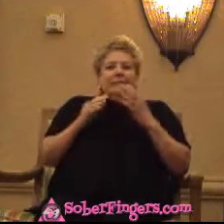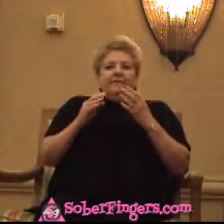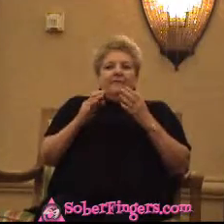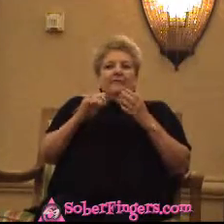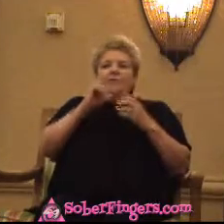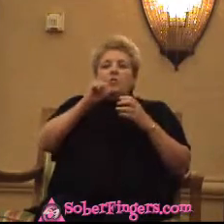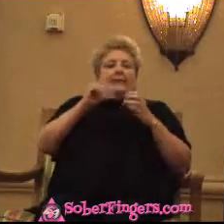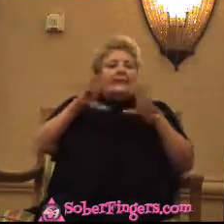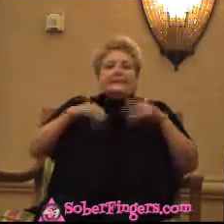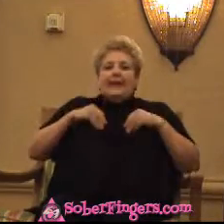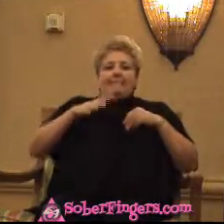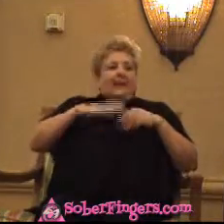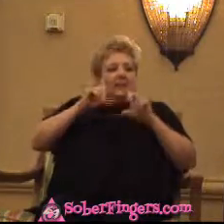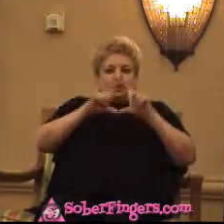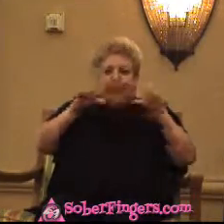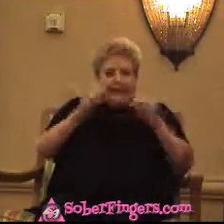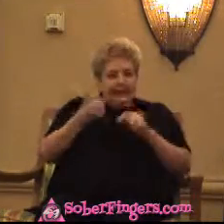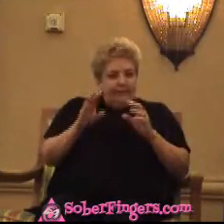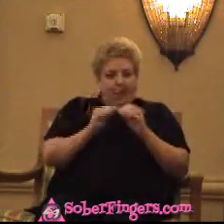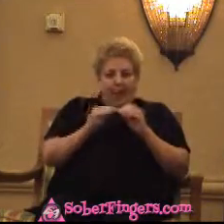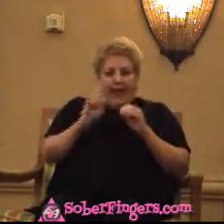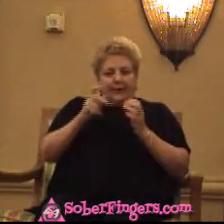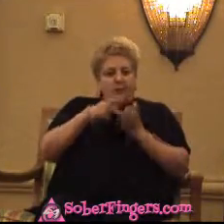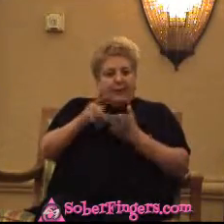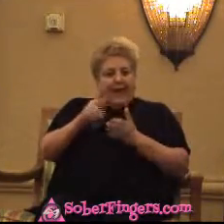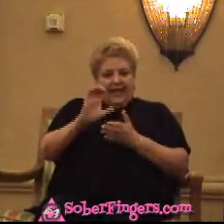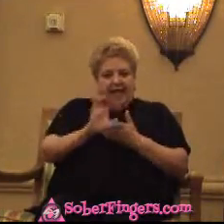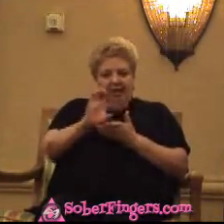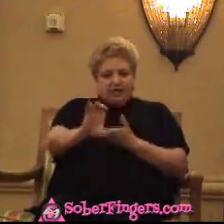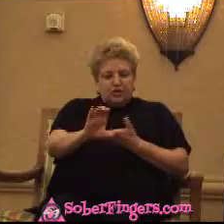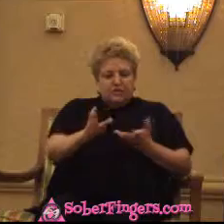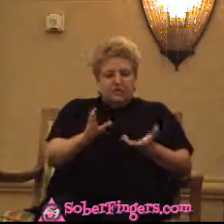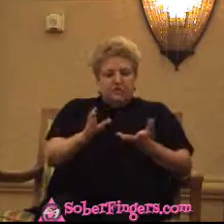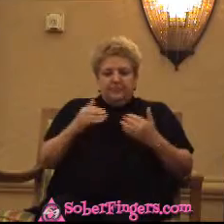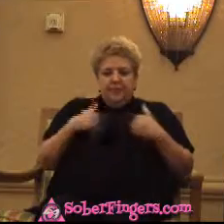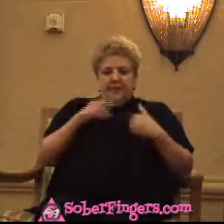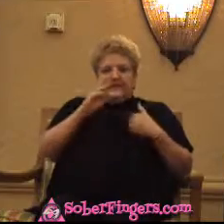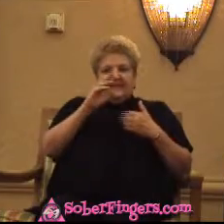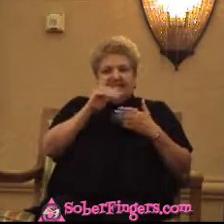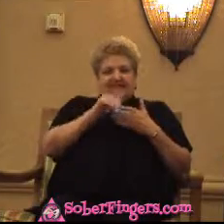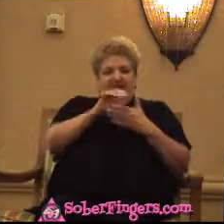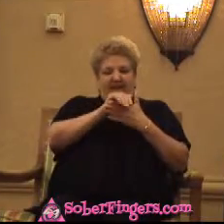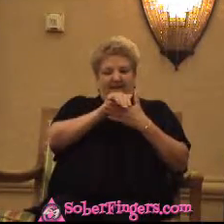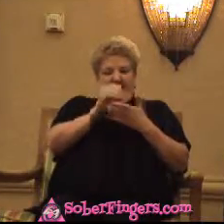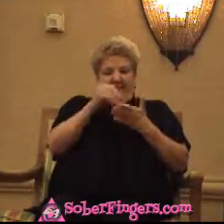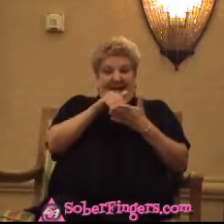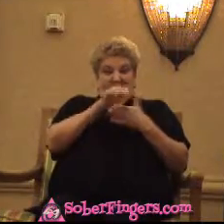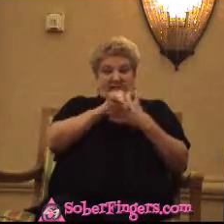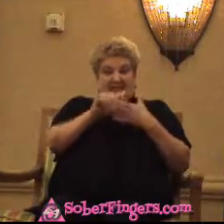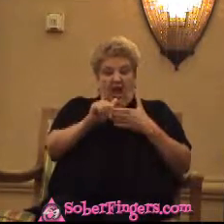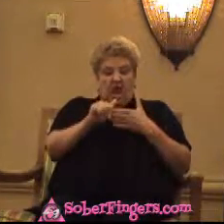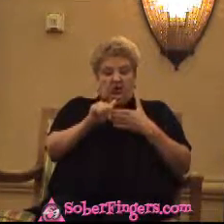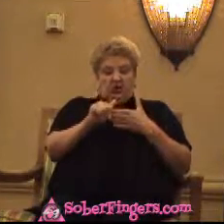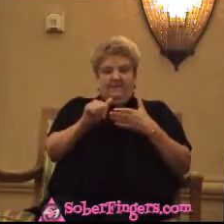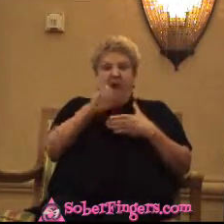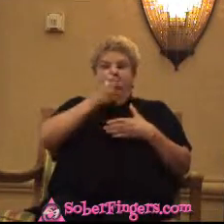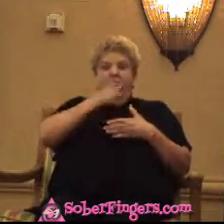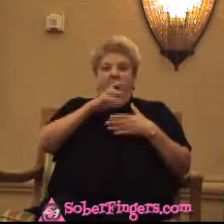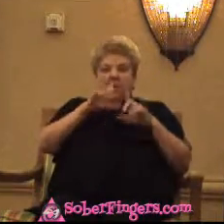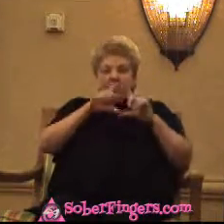I had to pay them cash. I had about $65,000 worth of hot checks out at casinos. I had a little check kiting thing going.